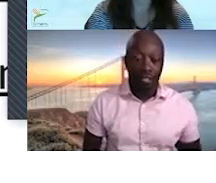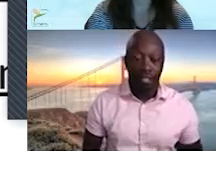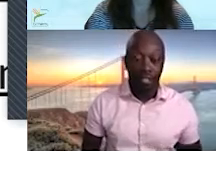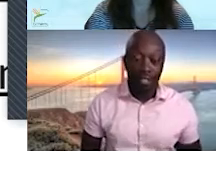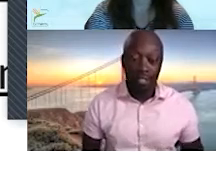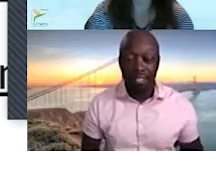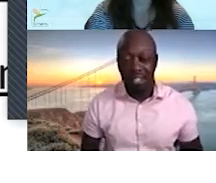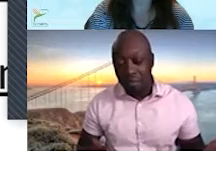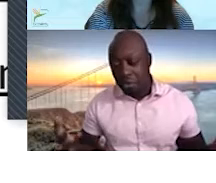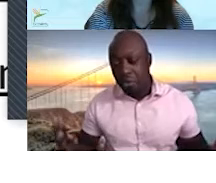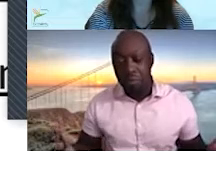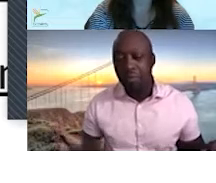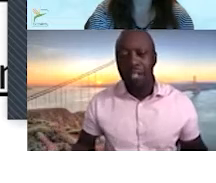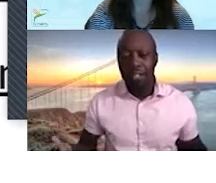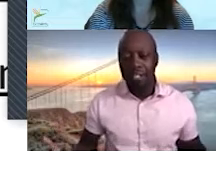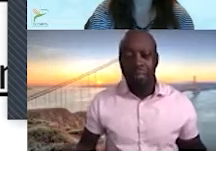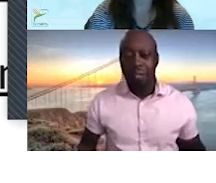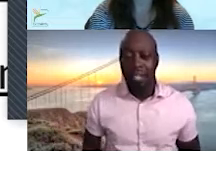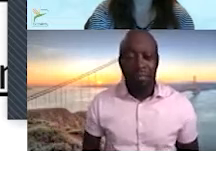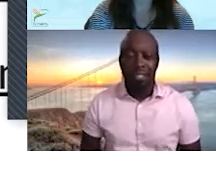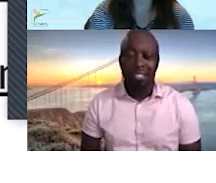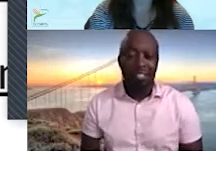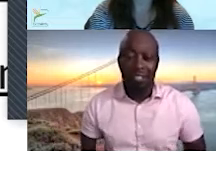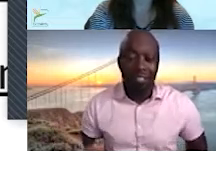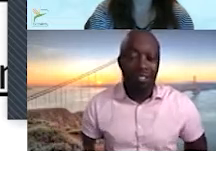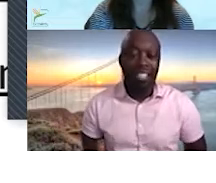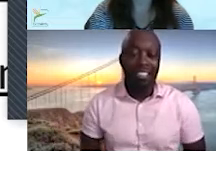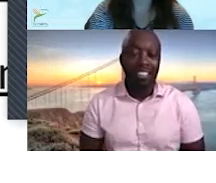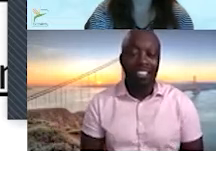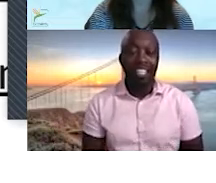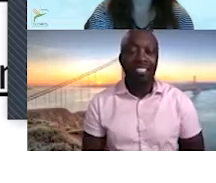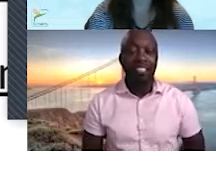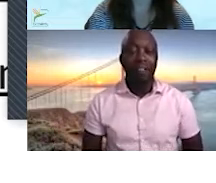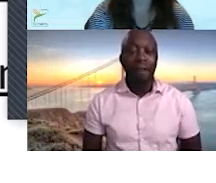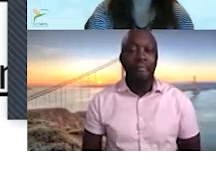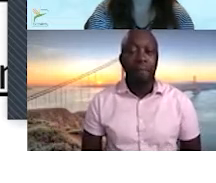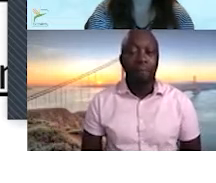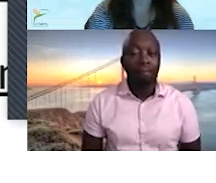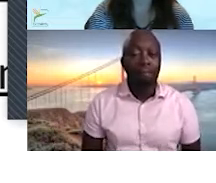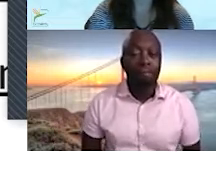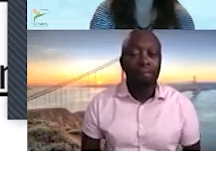wet, and a few before their wet potty, but they don't control that just yet.